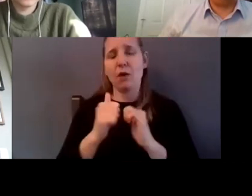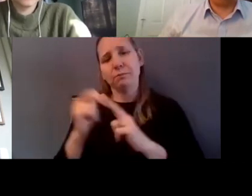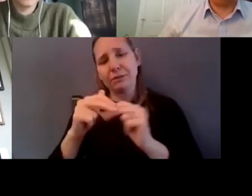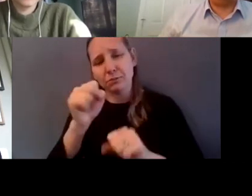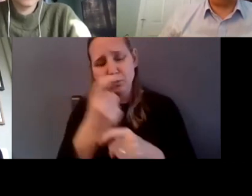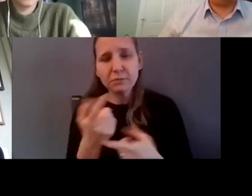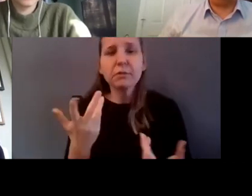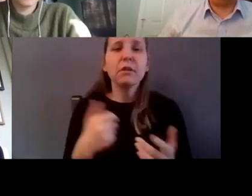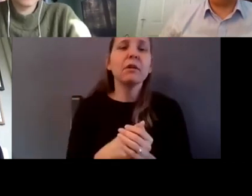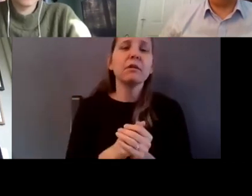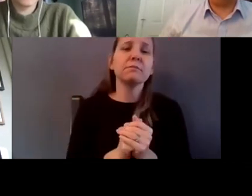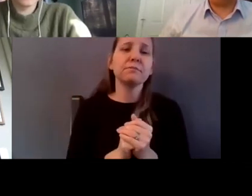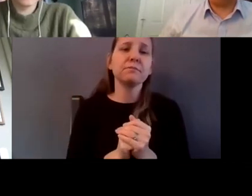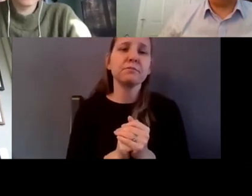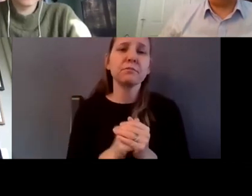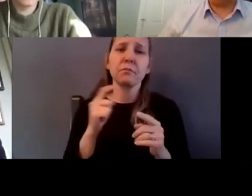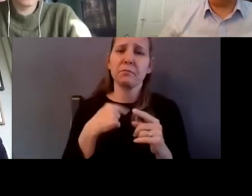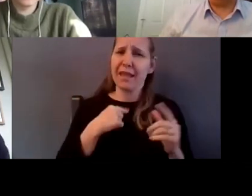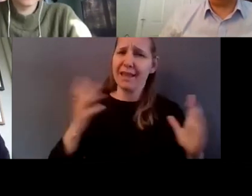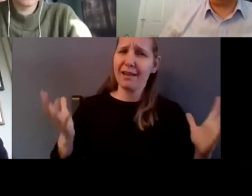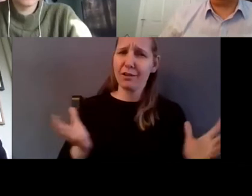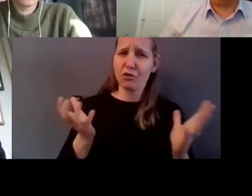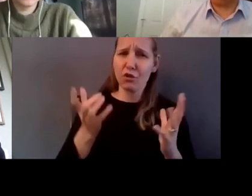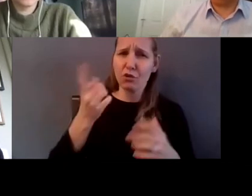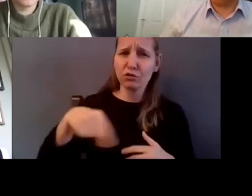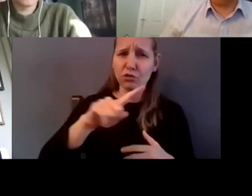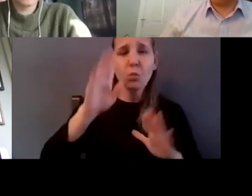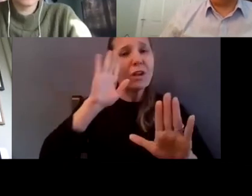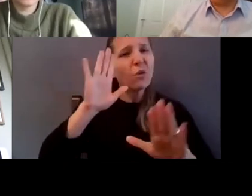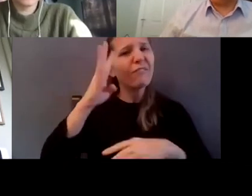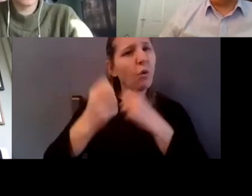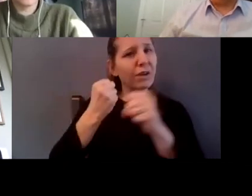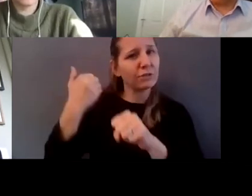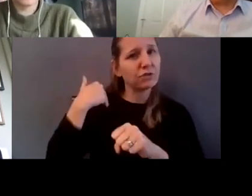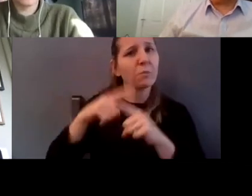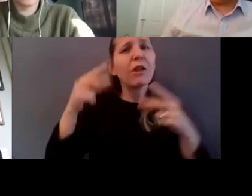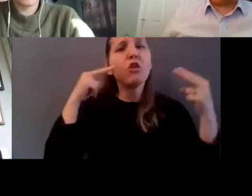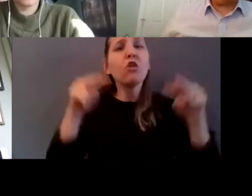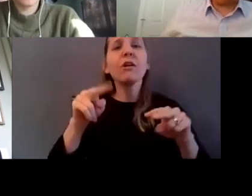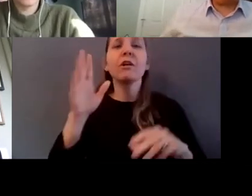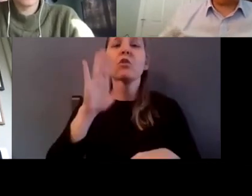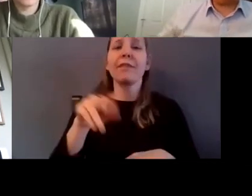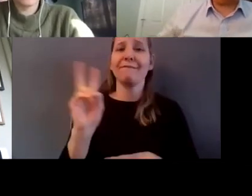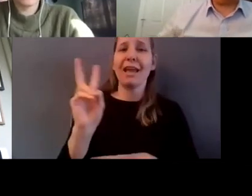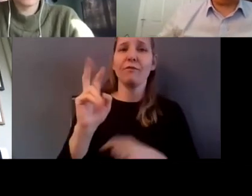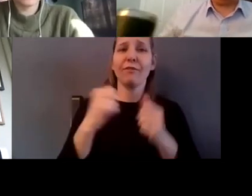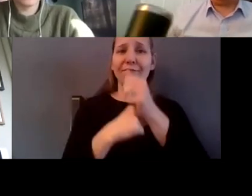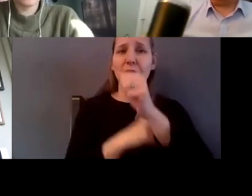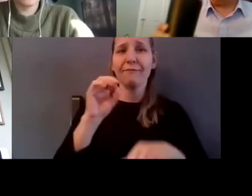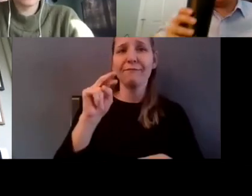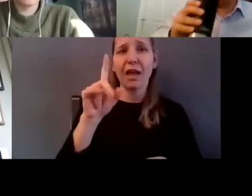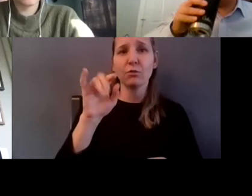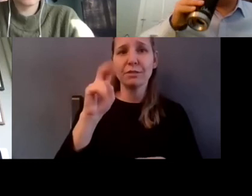thing I would encourage you to look at is that it's 4 years ago, but the Vancouver Foundation did some work research on